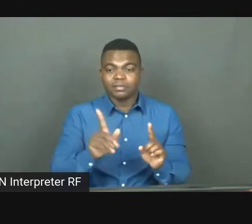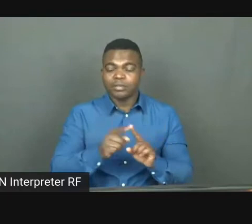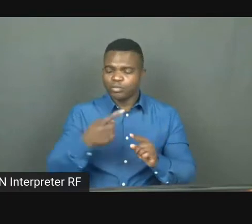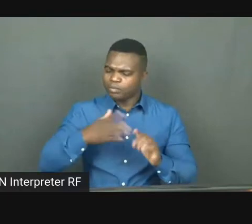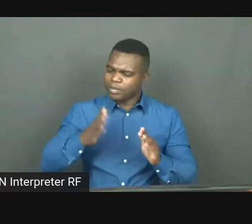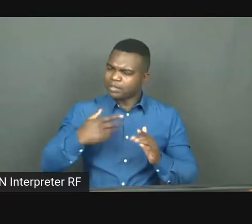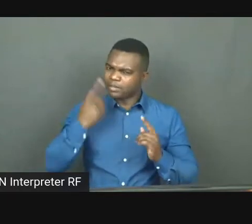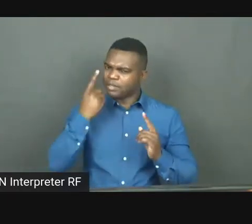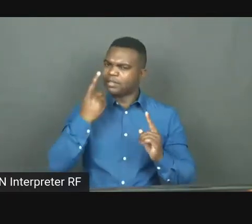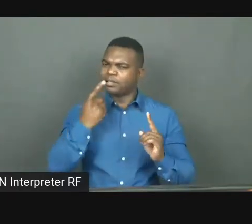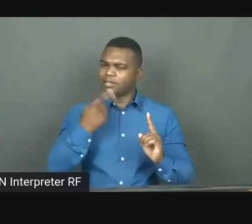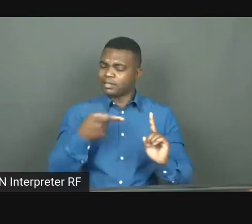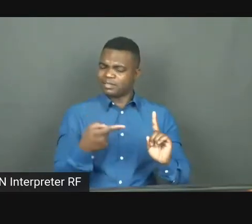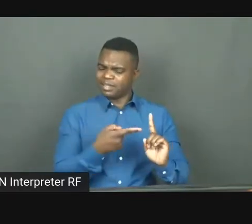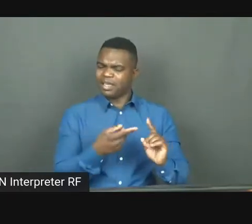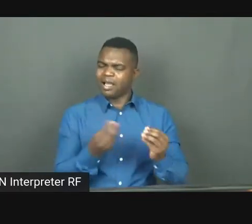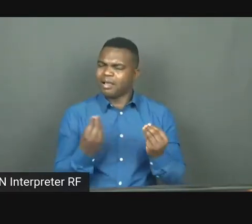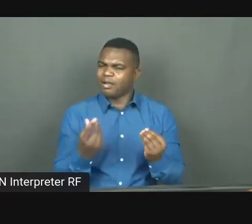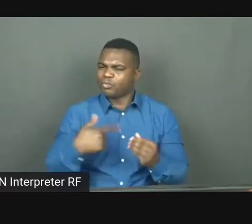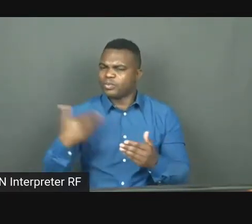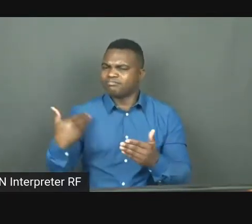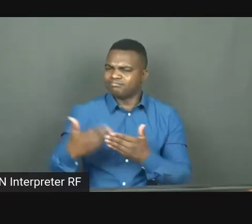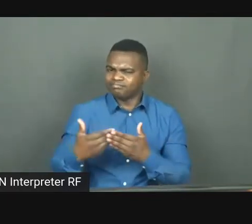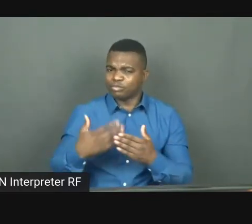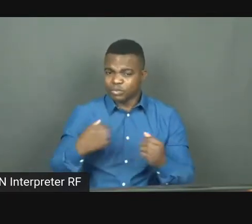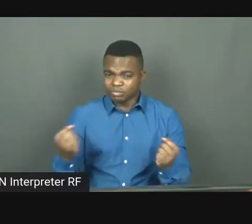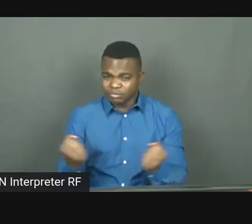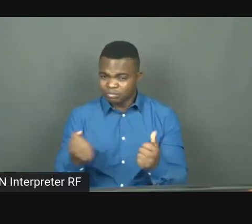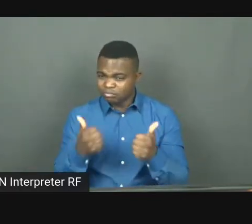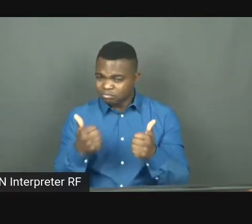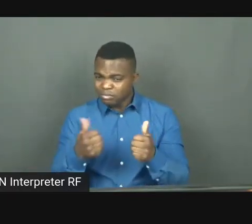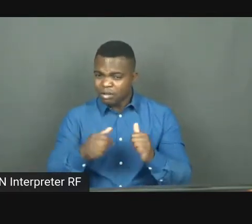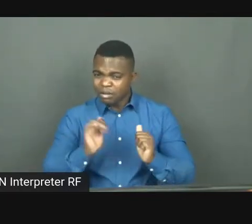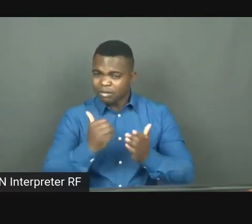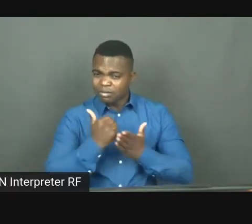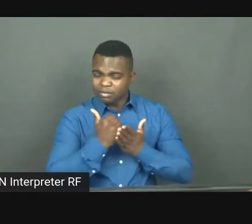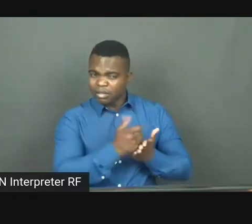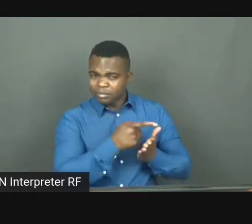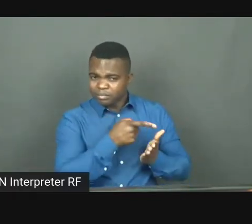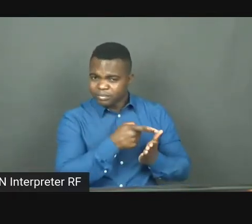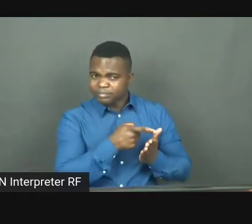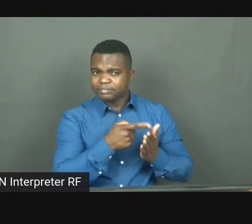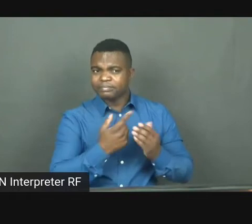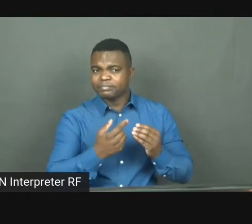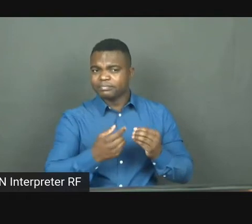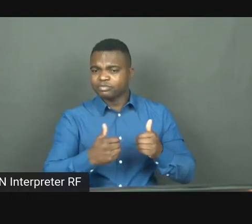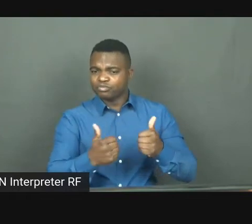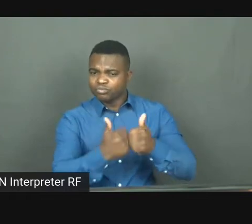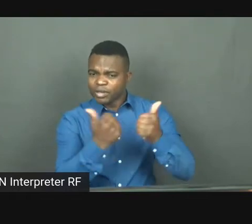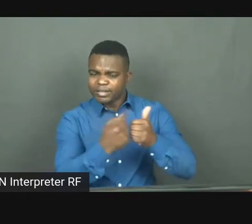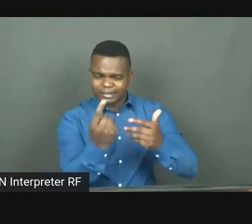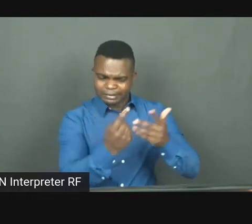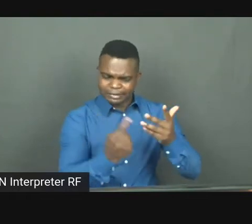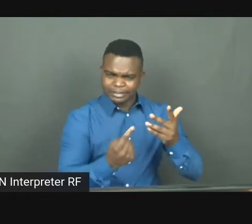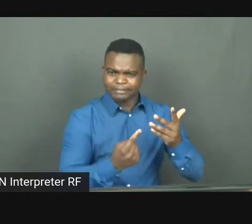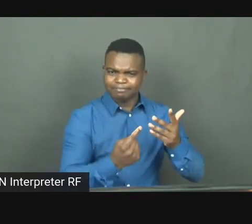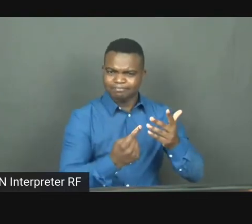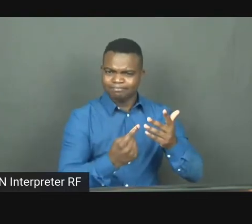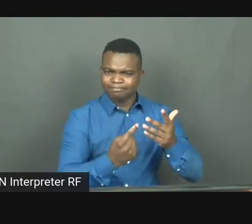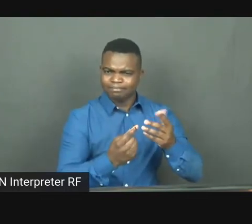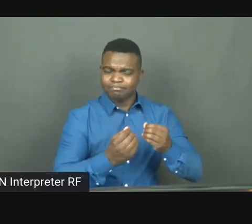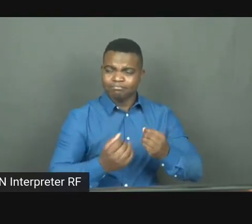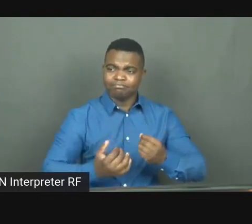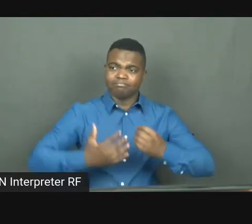identified that is tightly connected to this. One is the need of providing